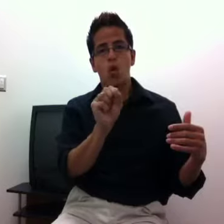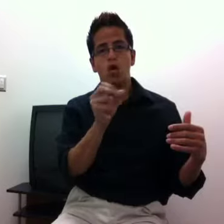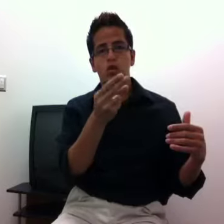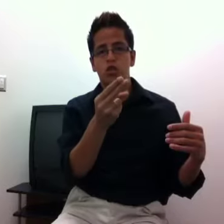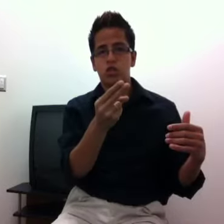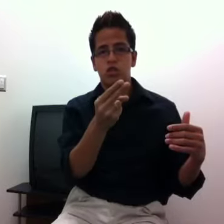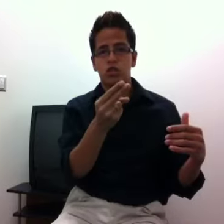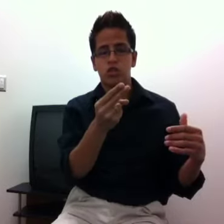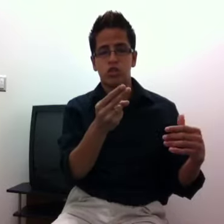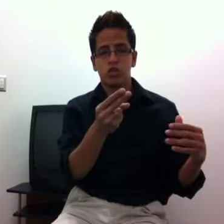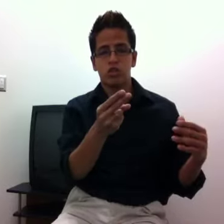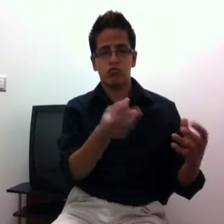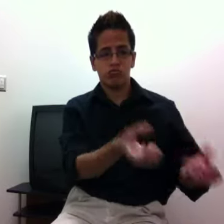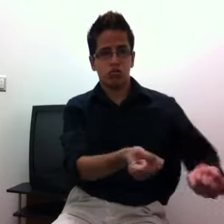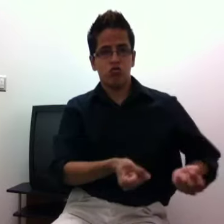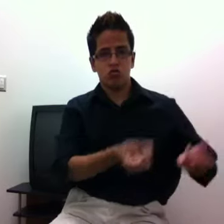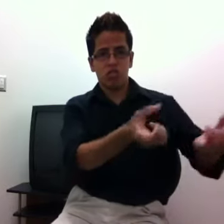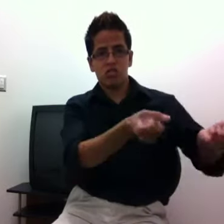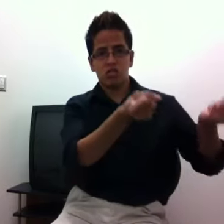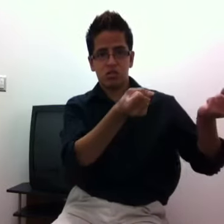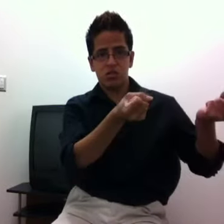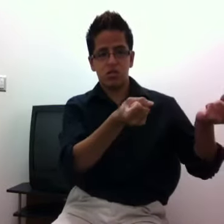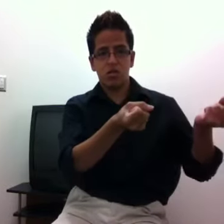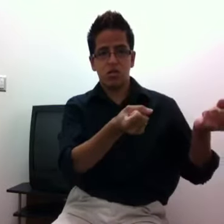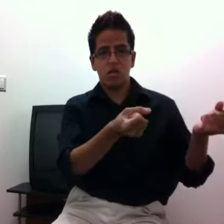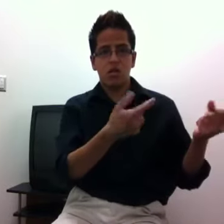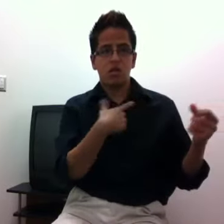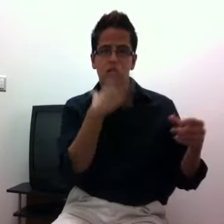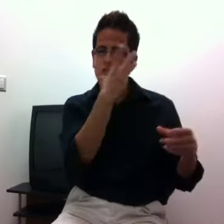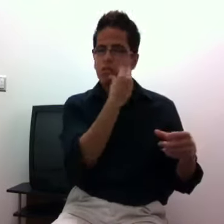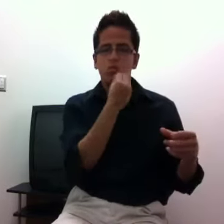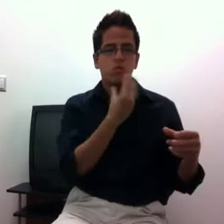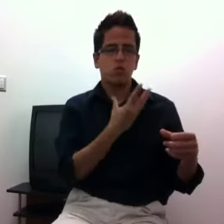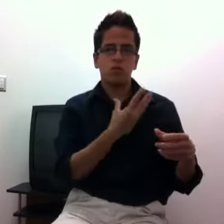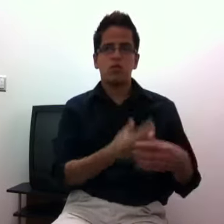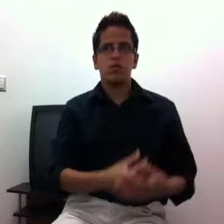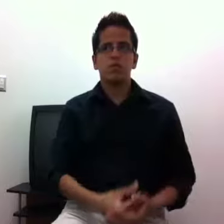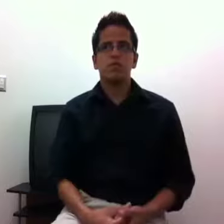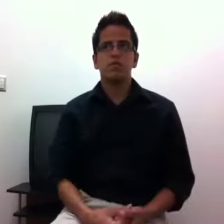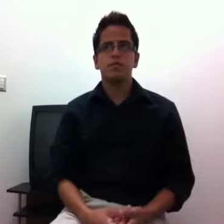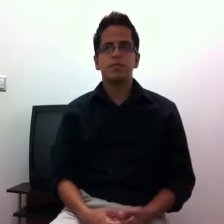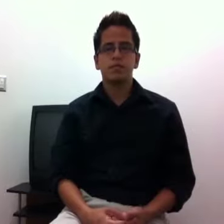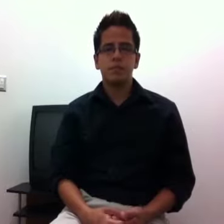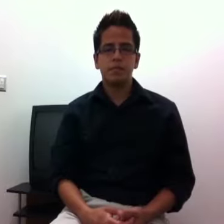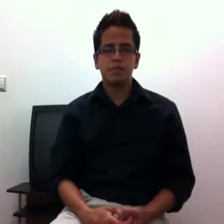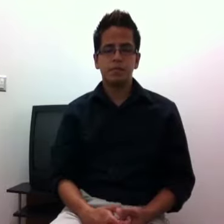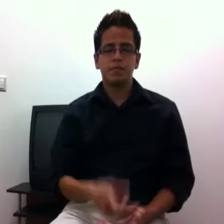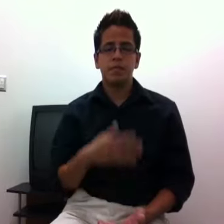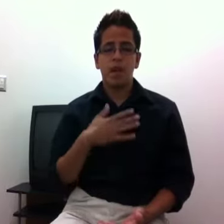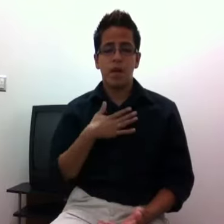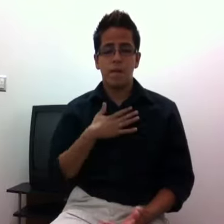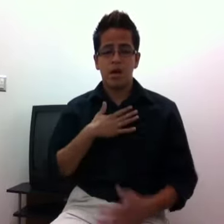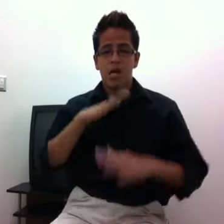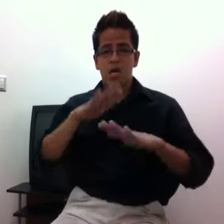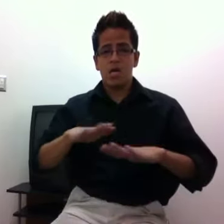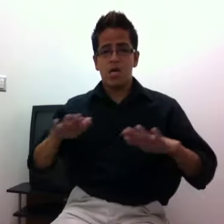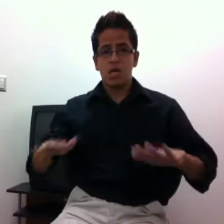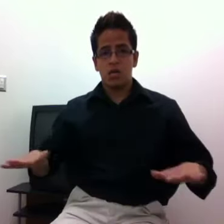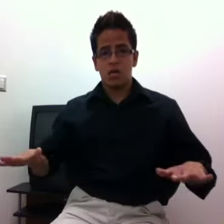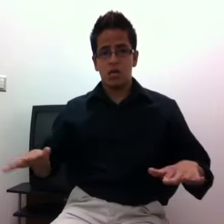Now today, my children just don't appreciate many of my antiques, but I hope that one day they will,